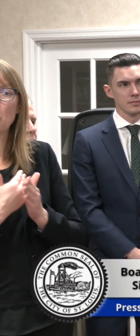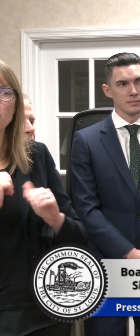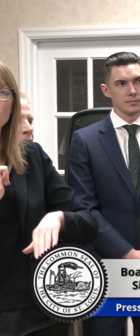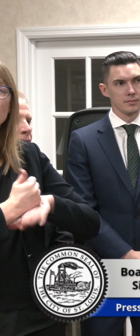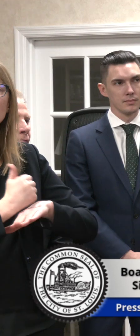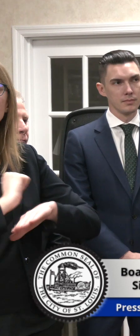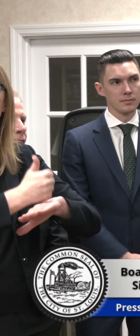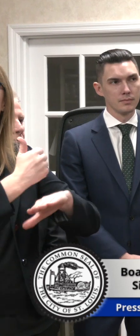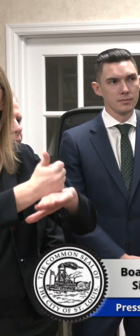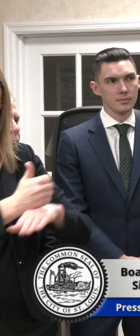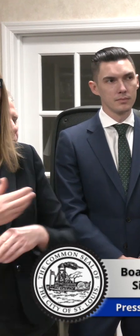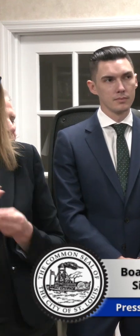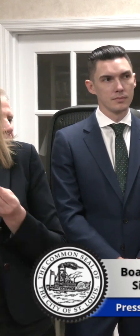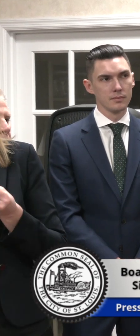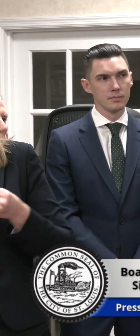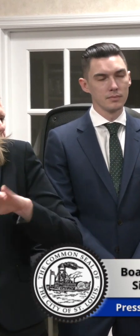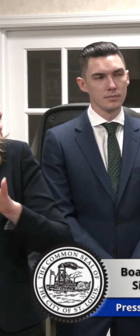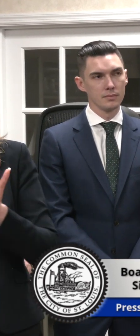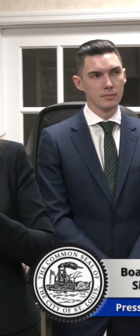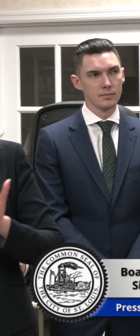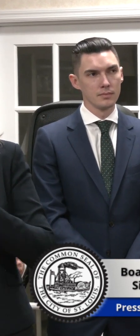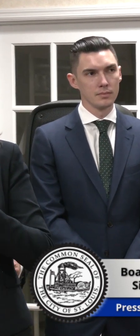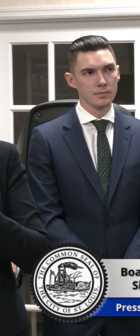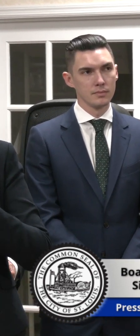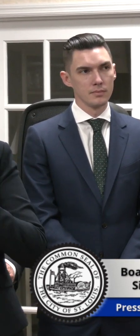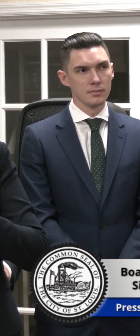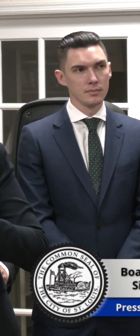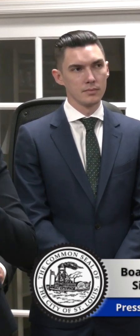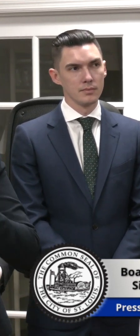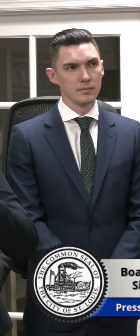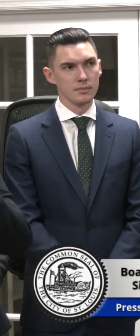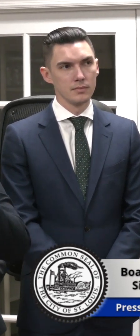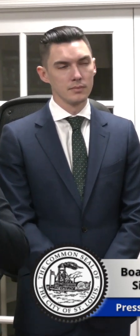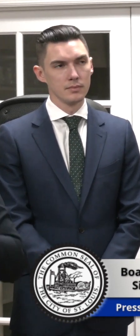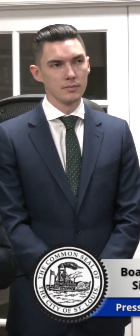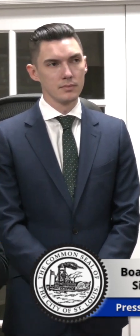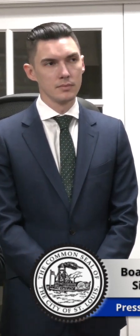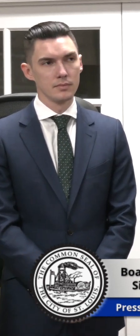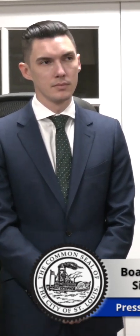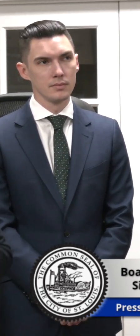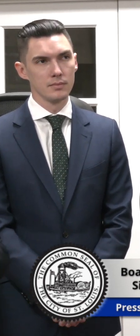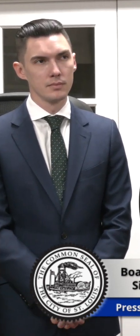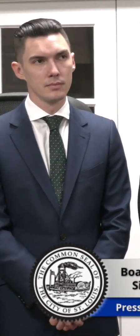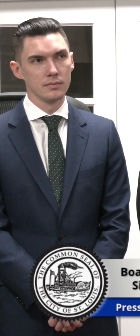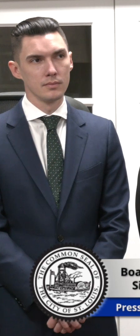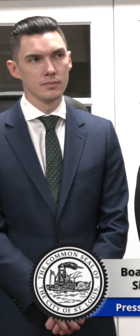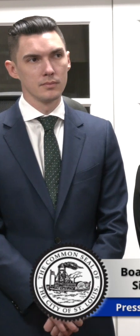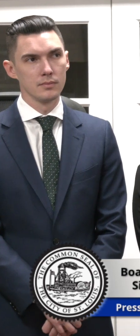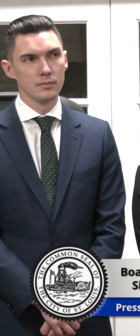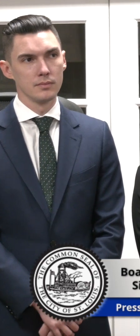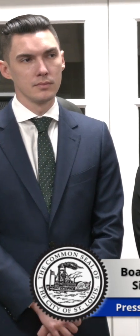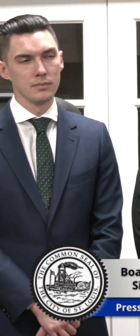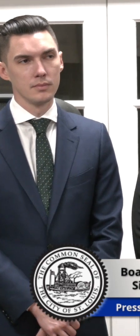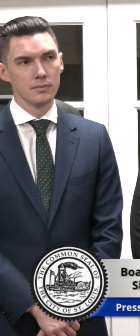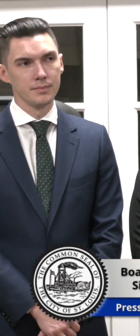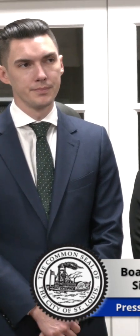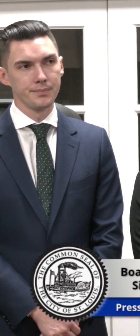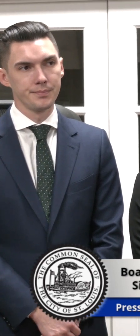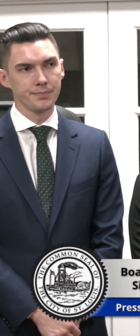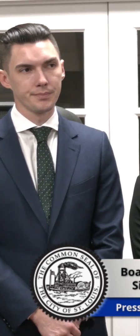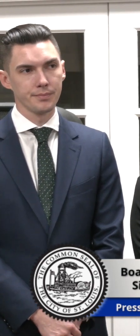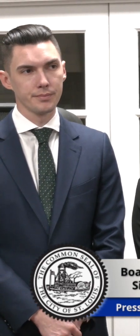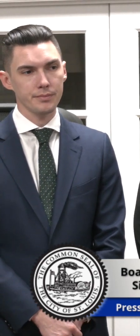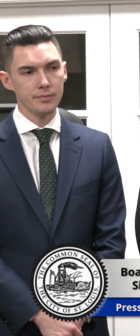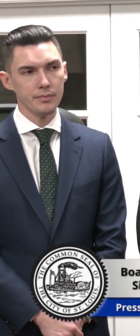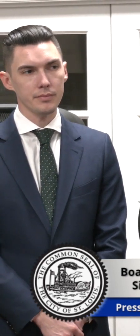values. I think we can all agree that it's important to make sure the most dedicated members of our communities can stay in